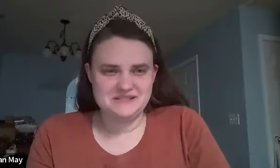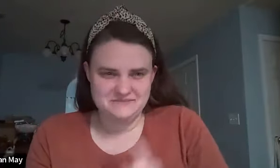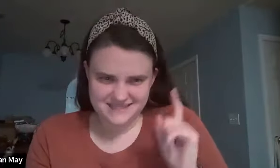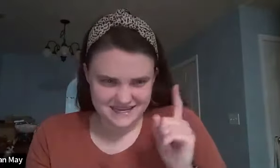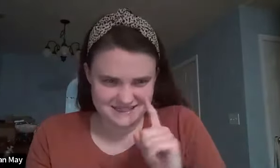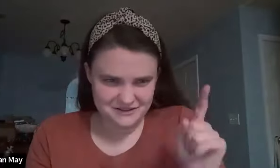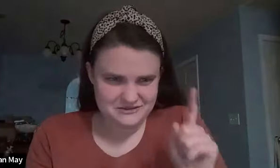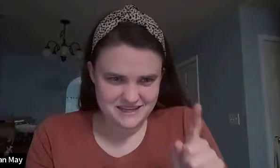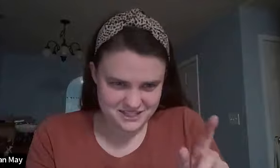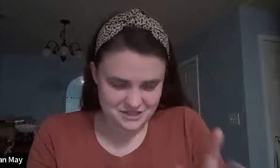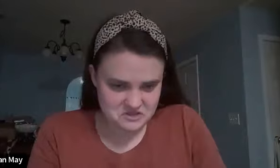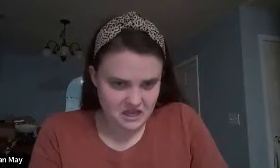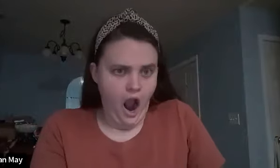time Miss Katie saw those signs, she was like,